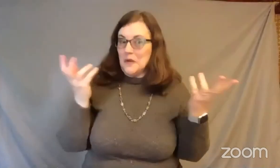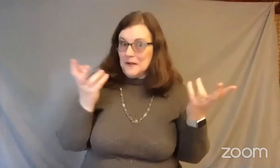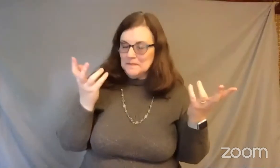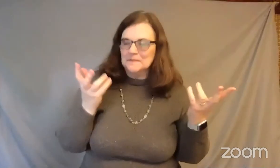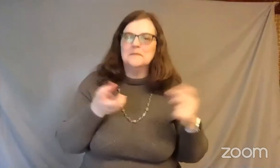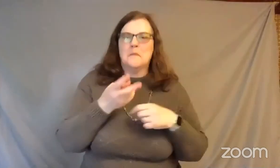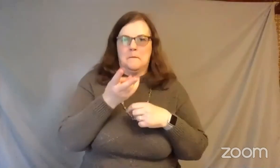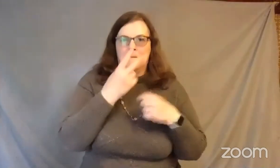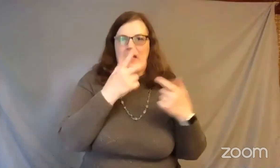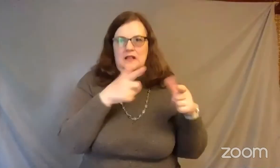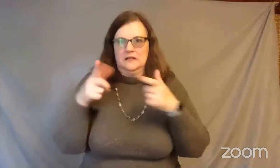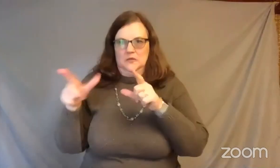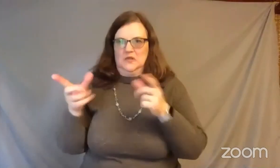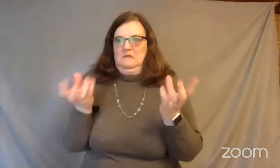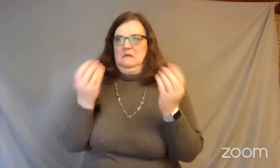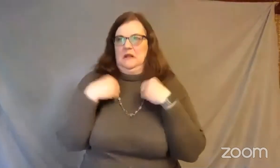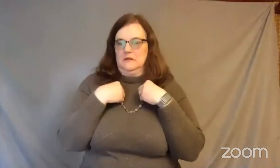Now we move on to our next topic.